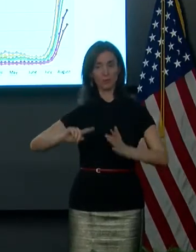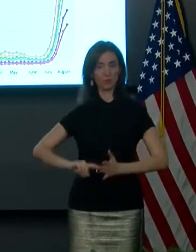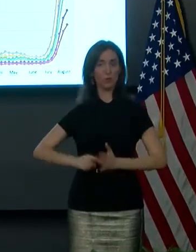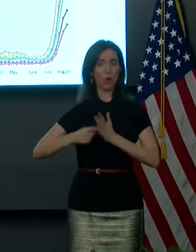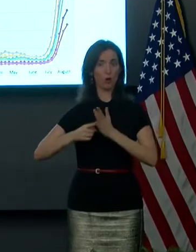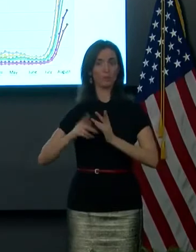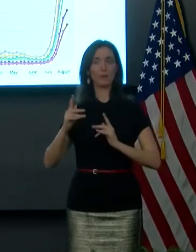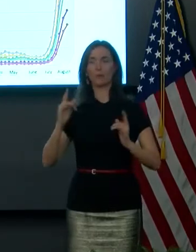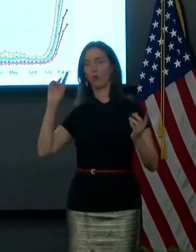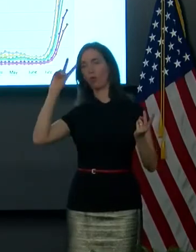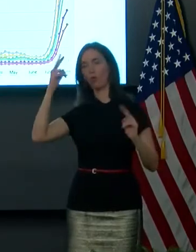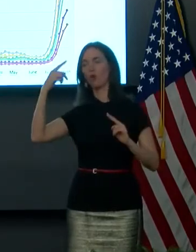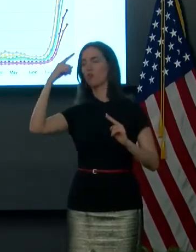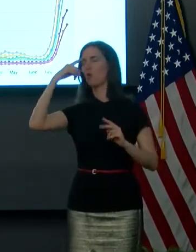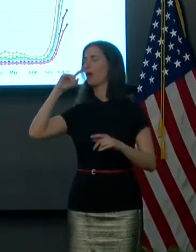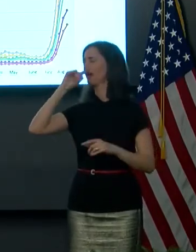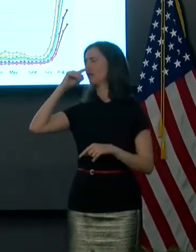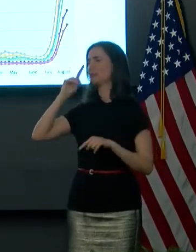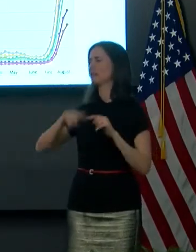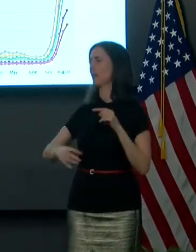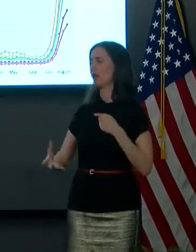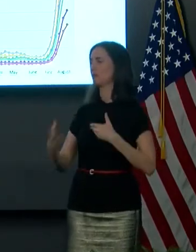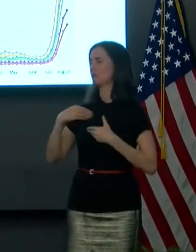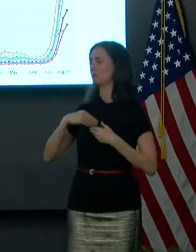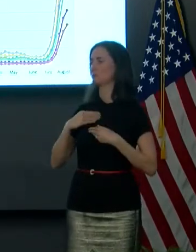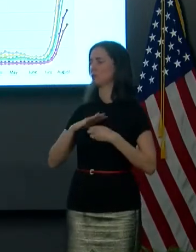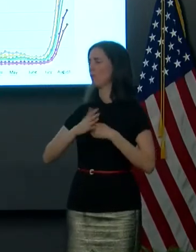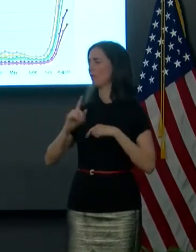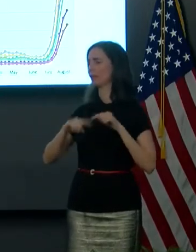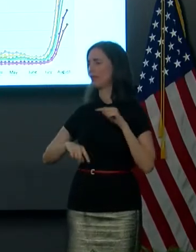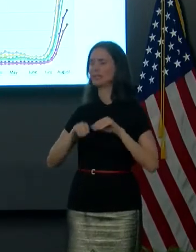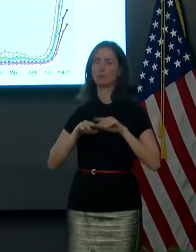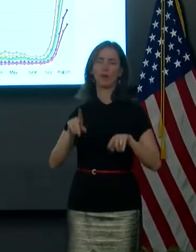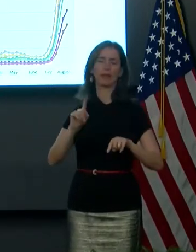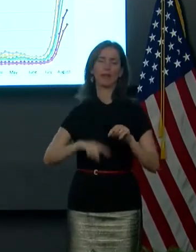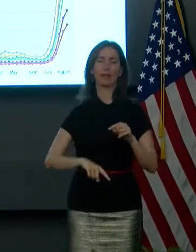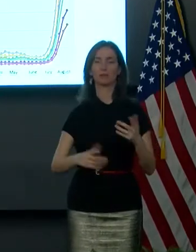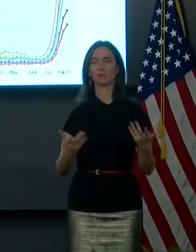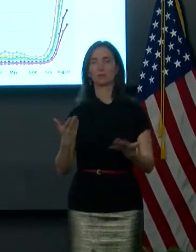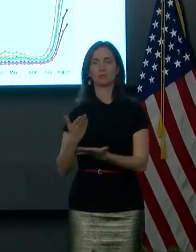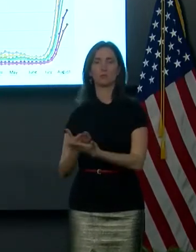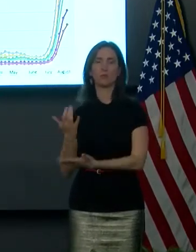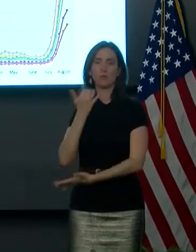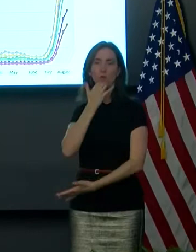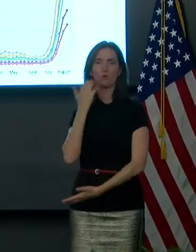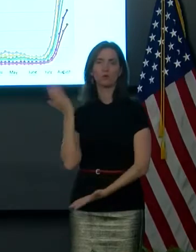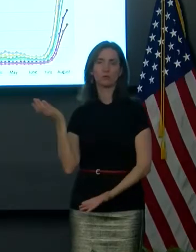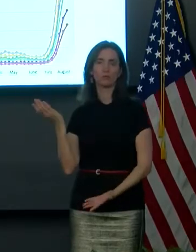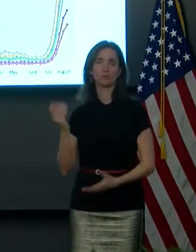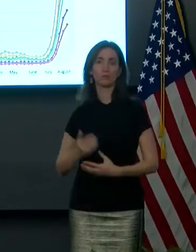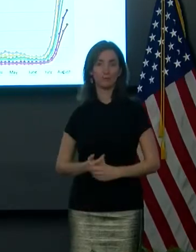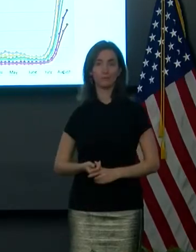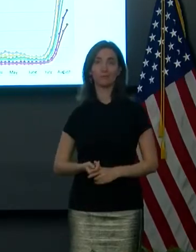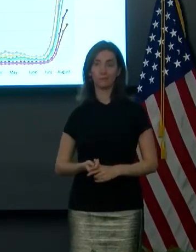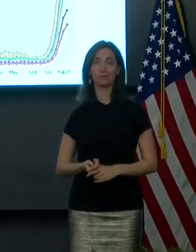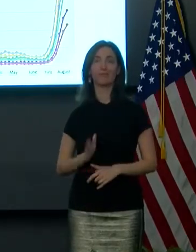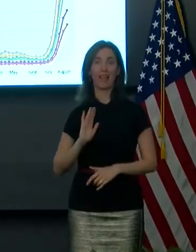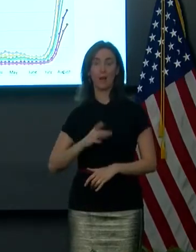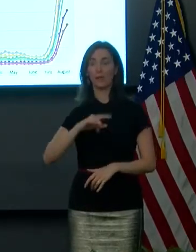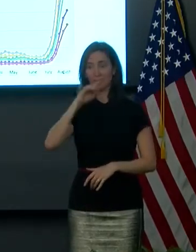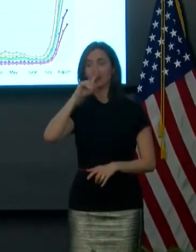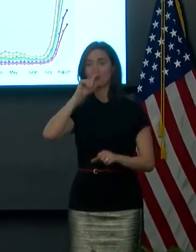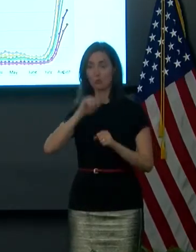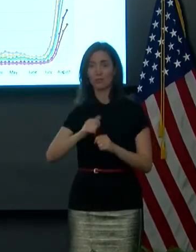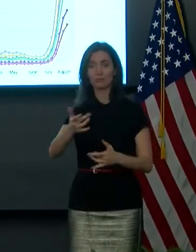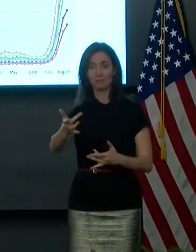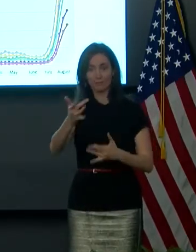kids don't get COVID, don't spread COVID. That couldn't be farther than the truth. Our kids are absolutely getting